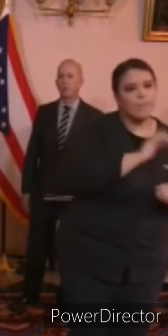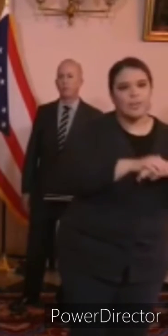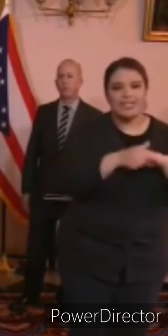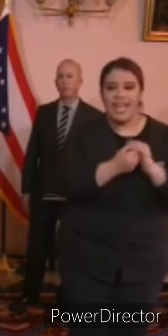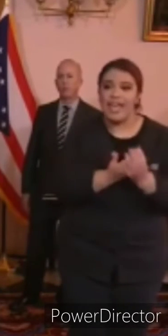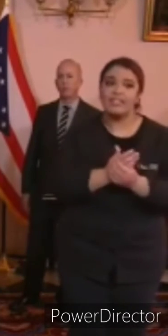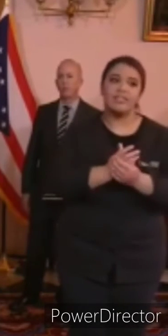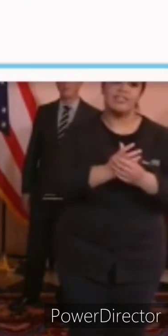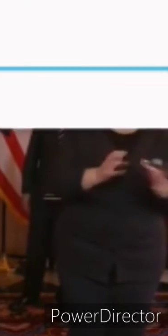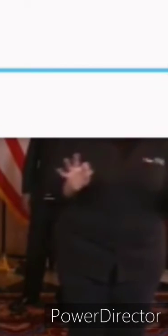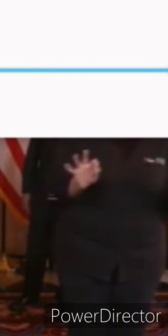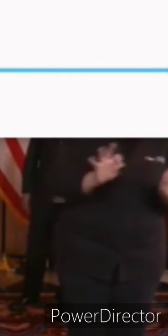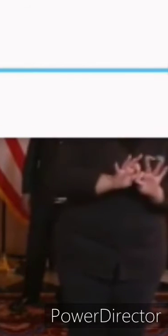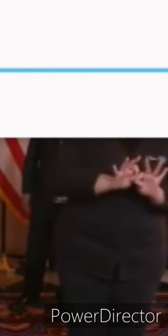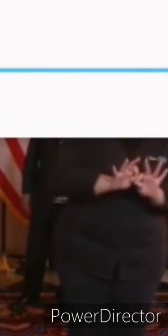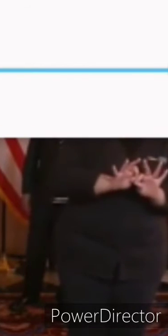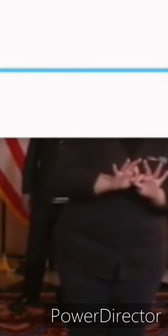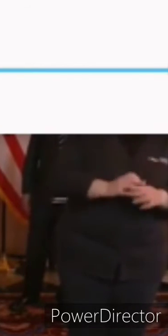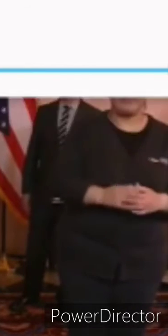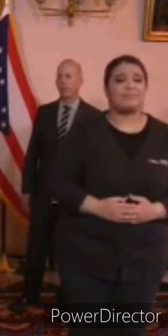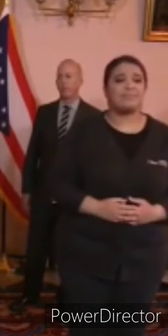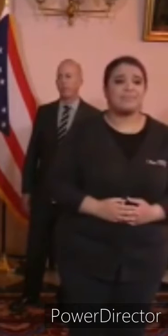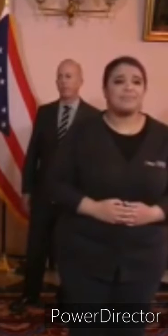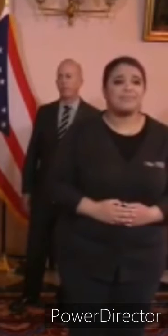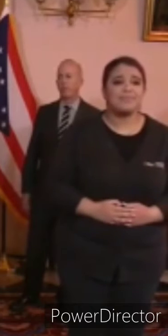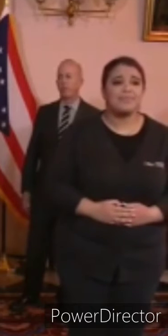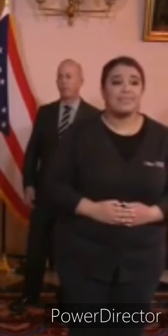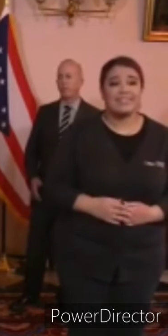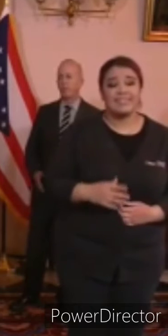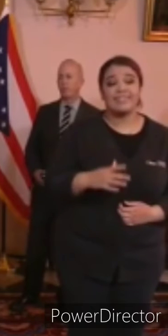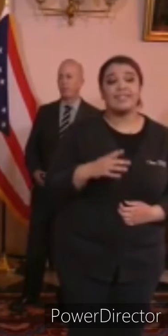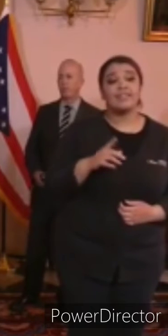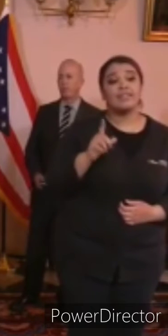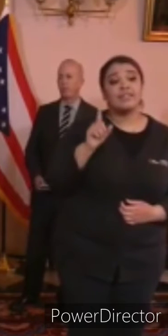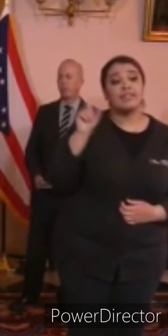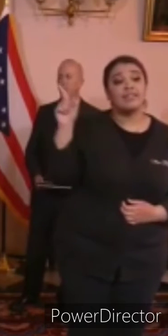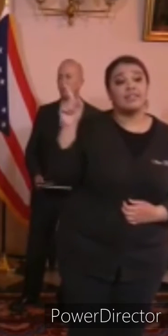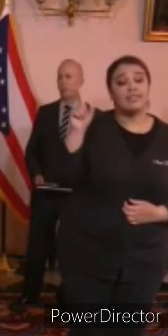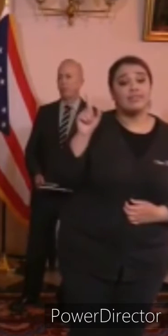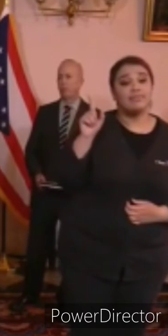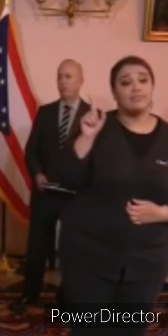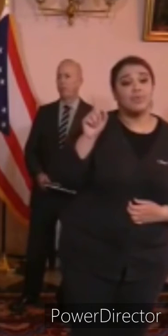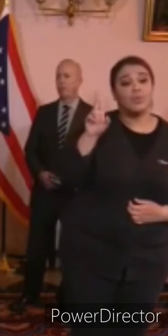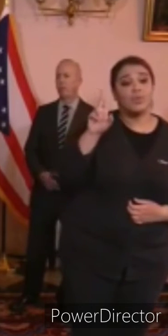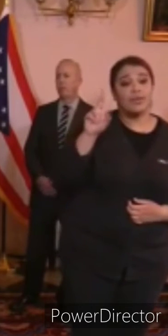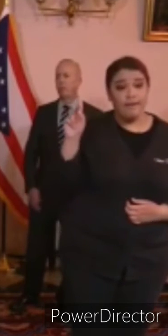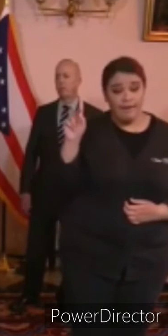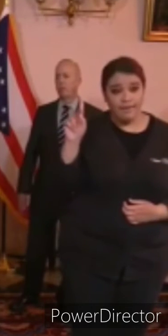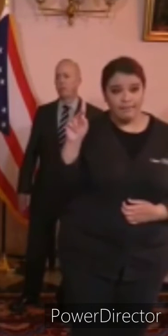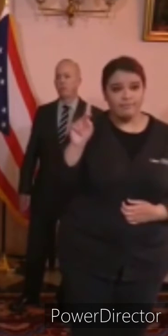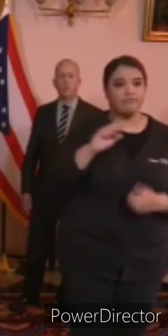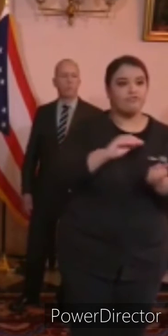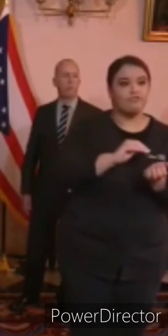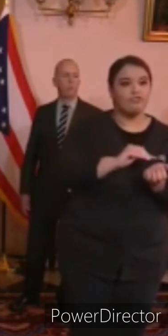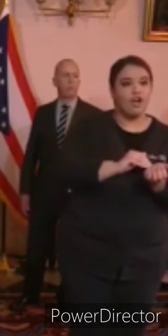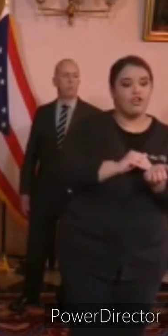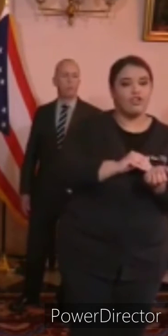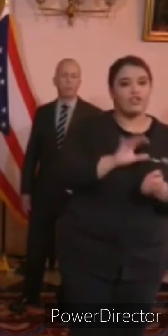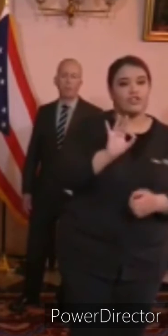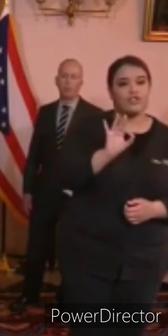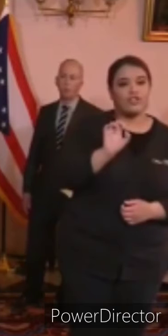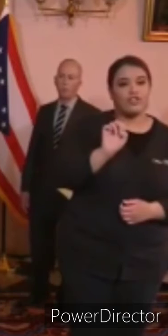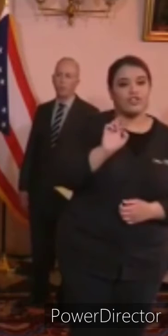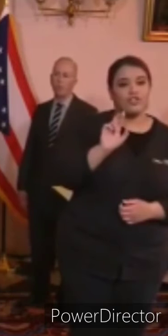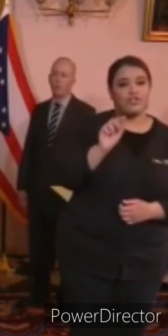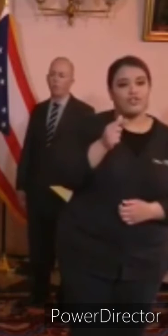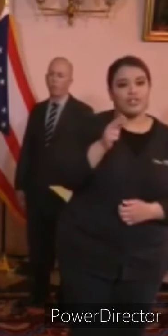And to say that there was an important study that came out in the United Kingdom by Dr. Ferguson, and it was